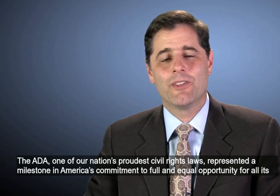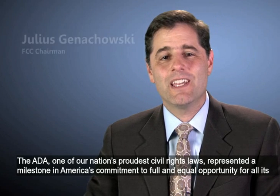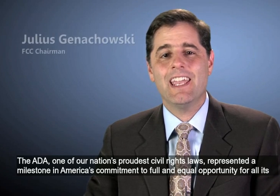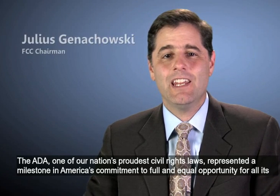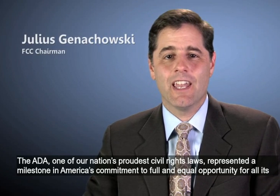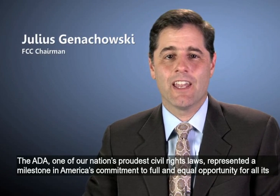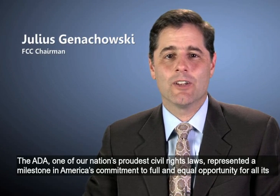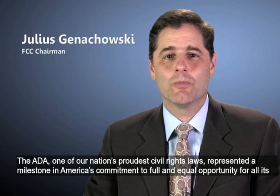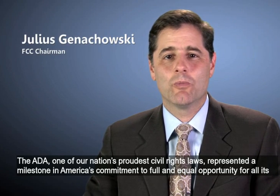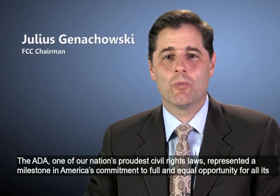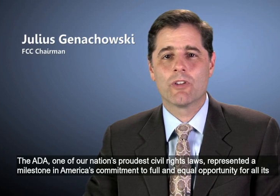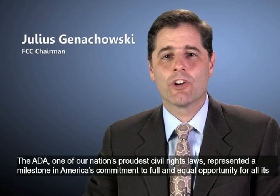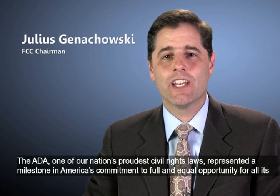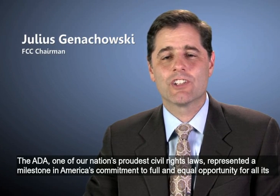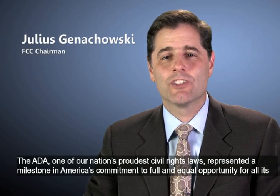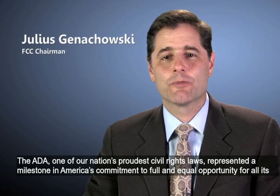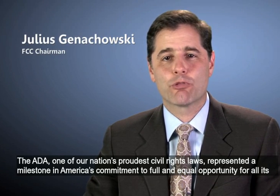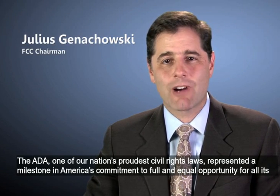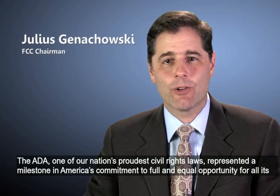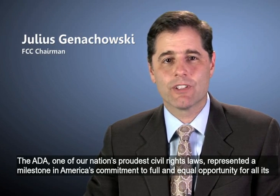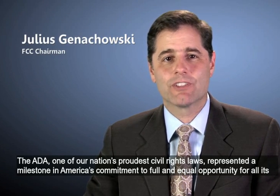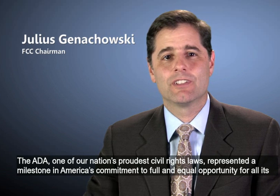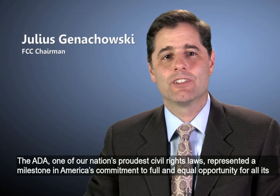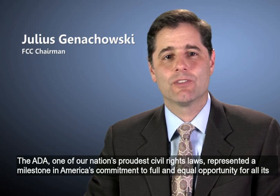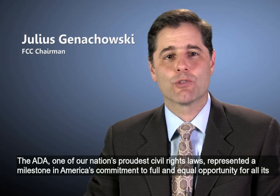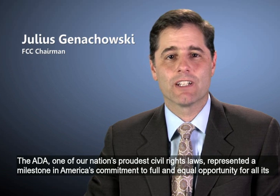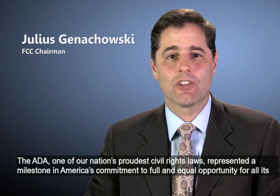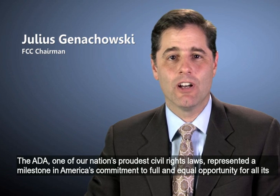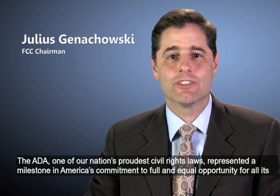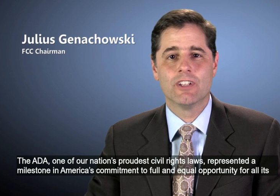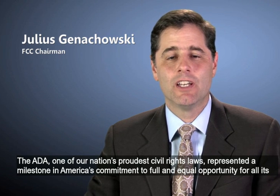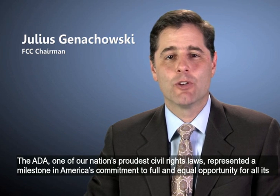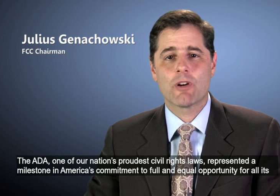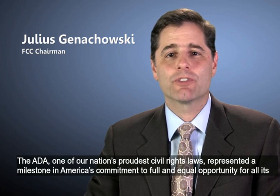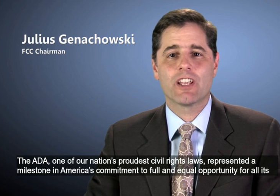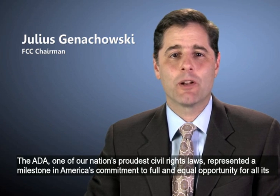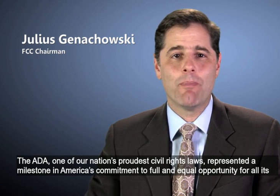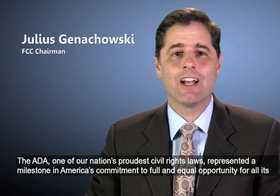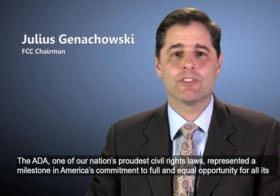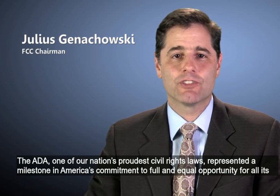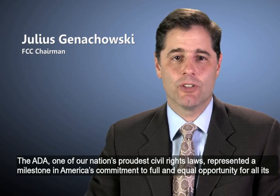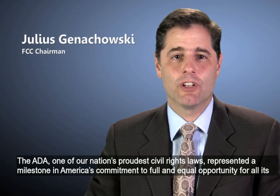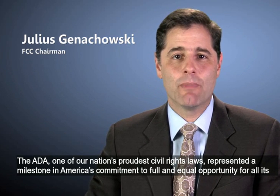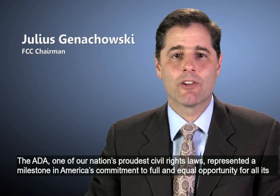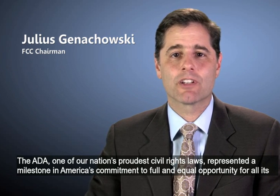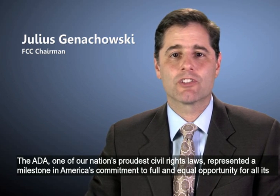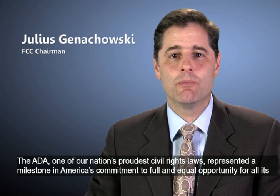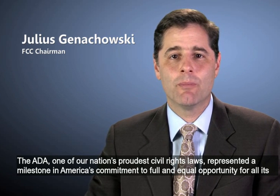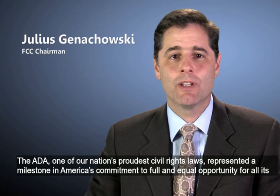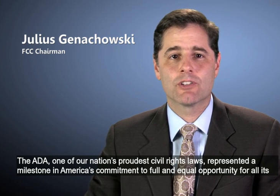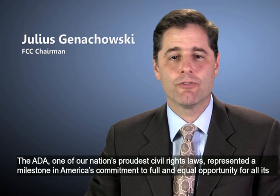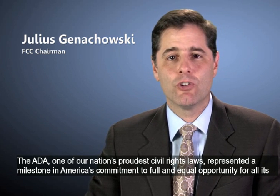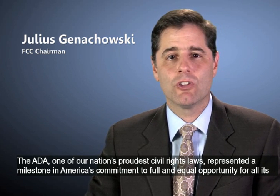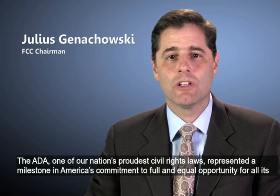The ADA, one of our nation's proudest civil rights laws, represented a milestone in America's commitment to full